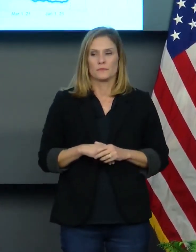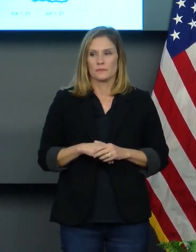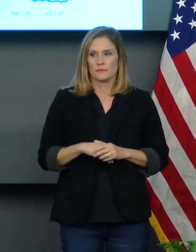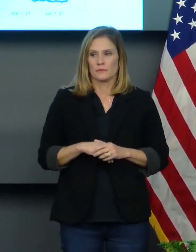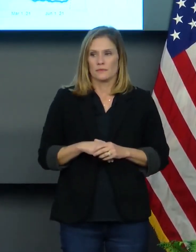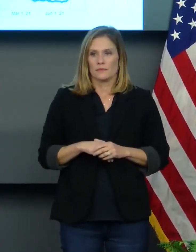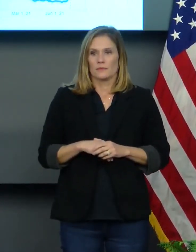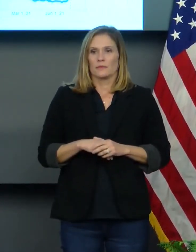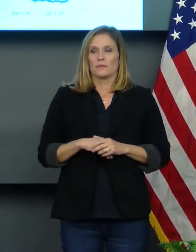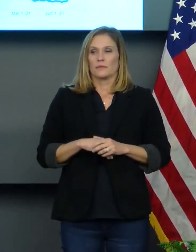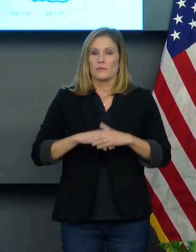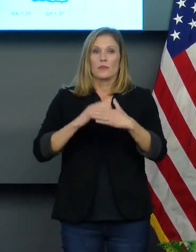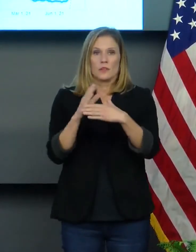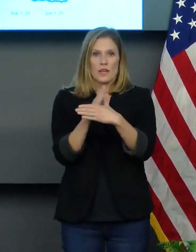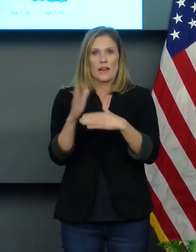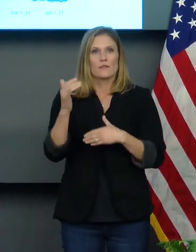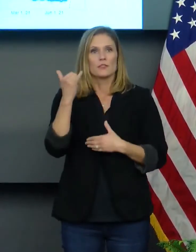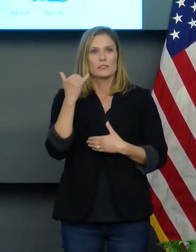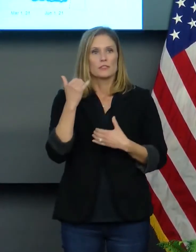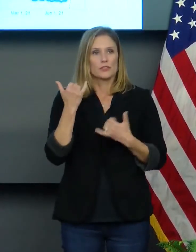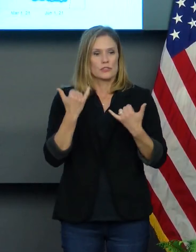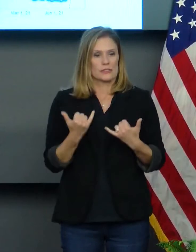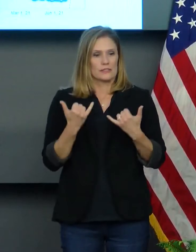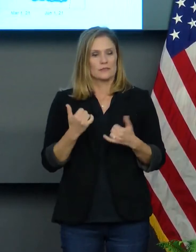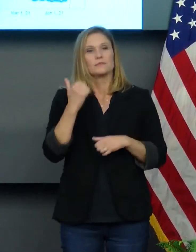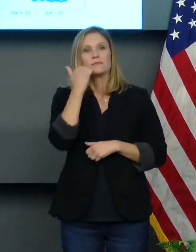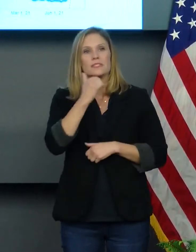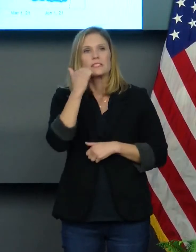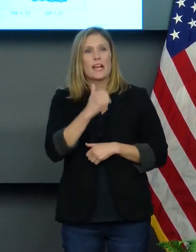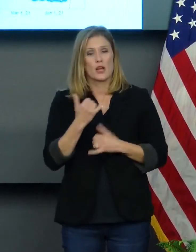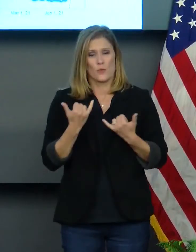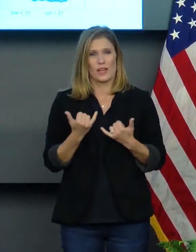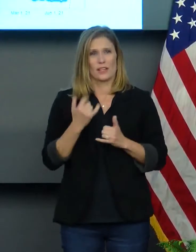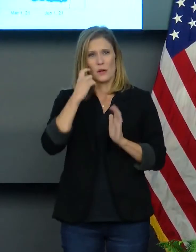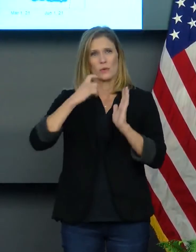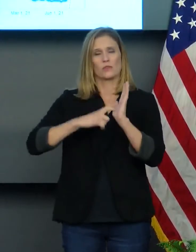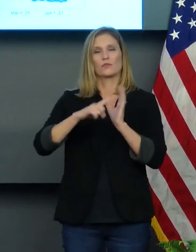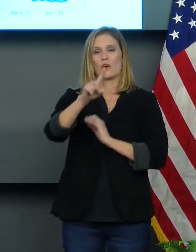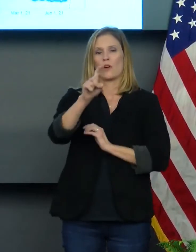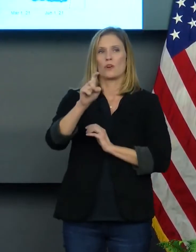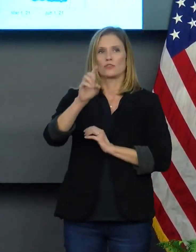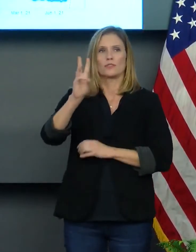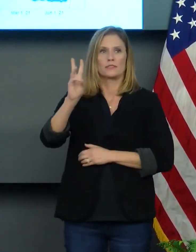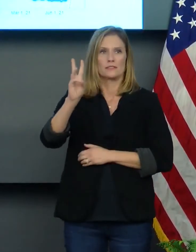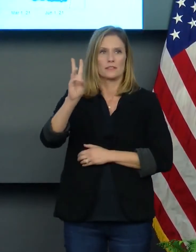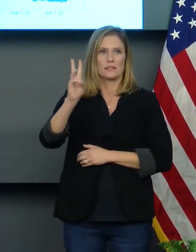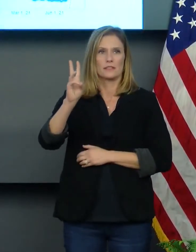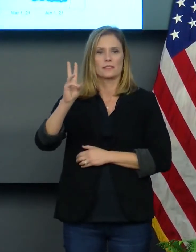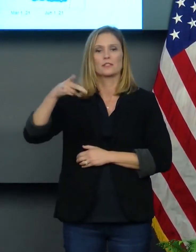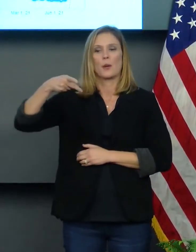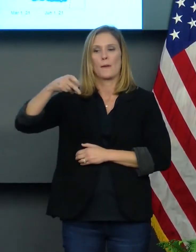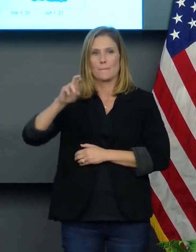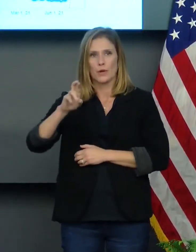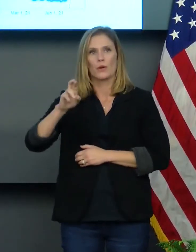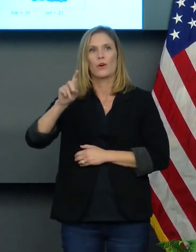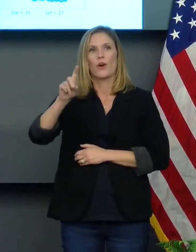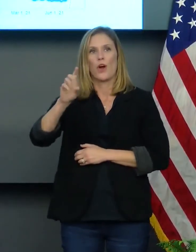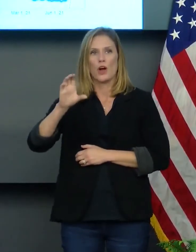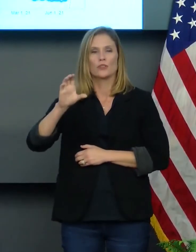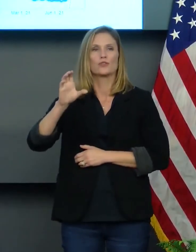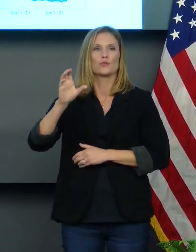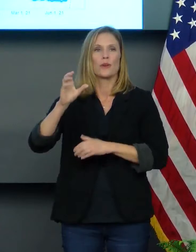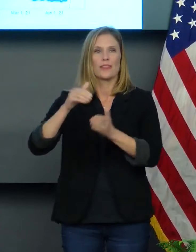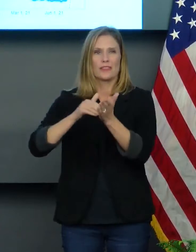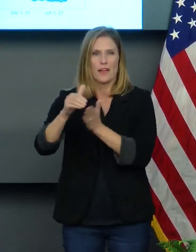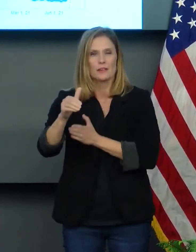On the average day right now, we're seeing 106 new cases per 100,000 residents. I mentioned